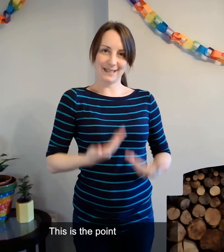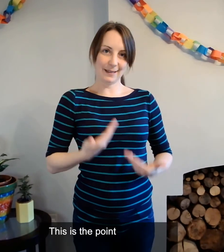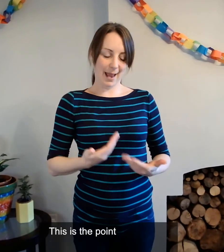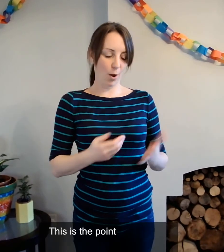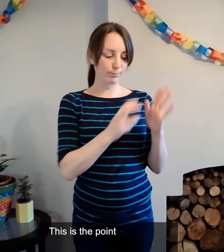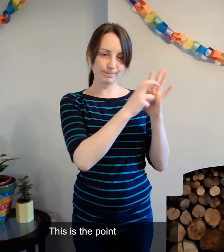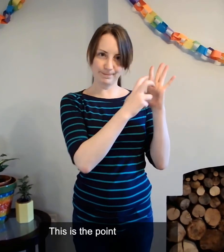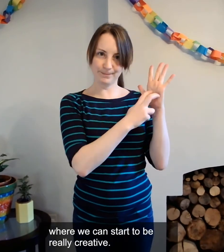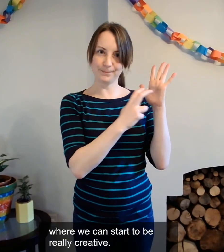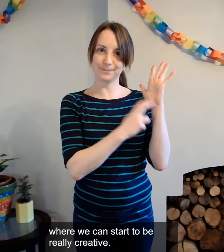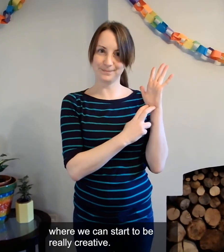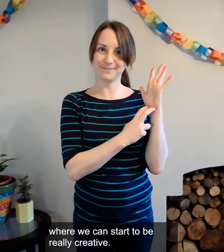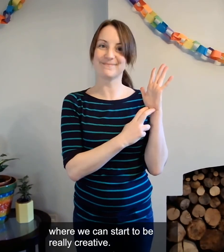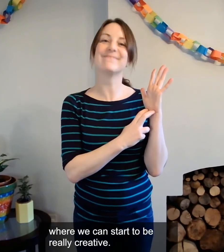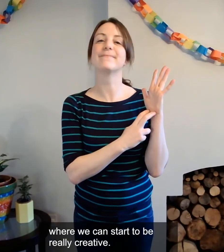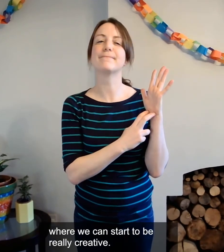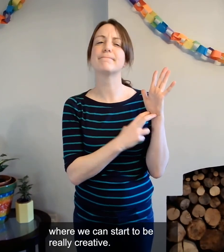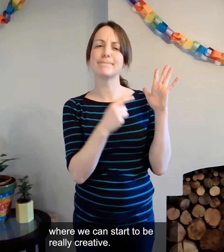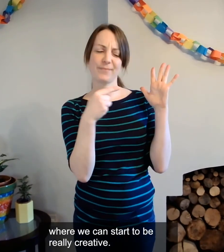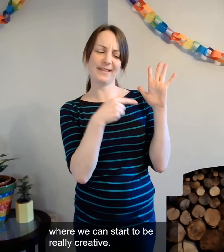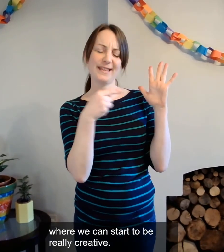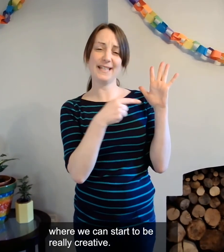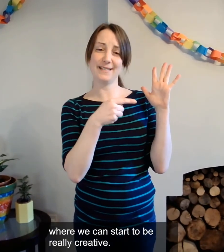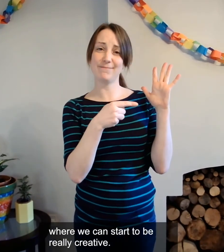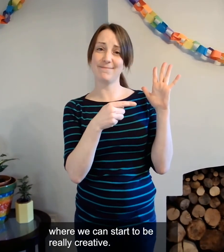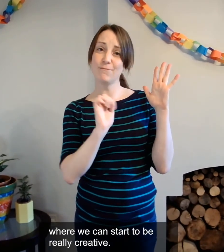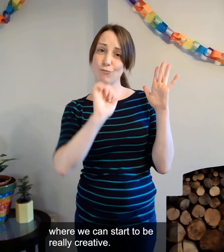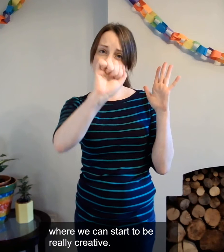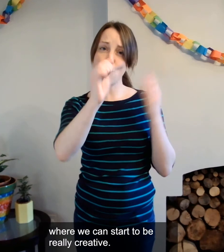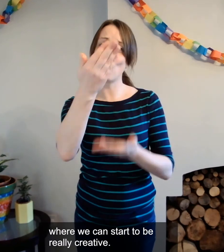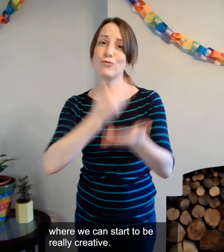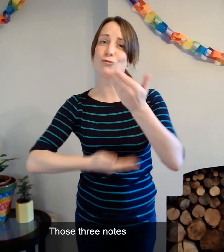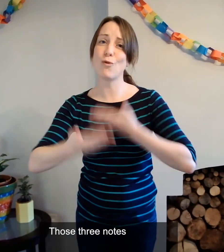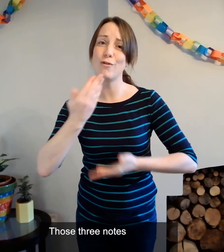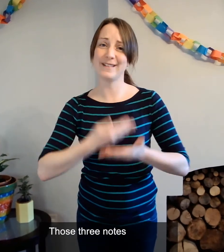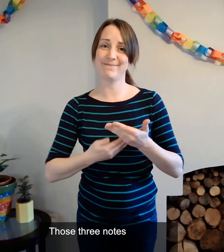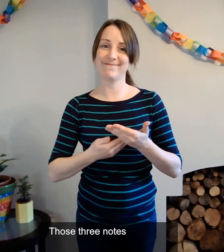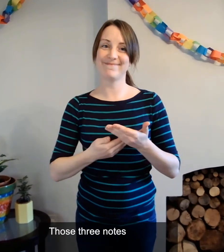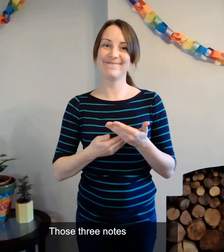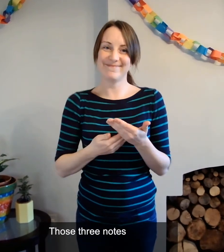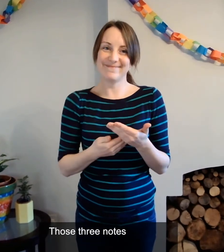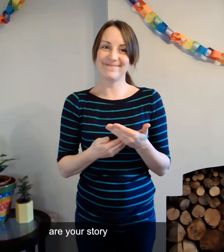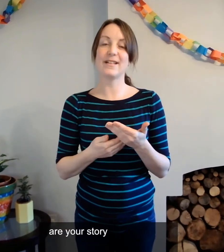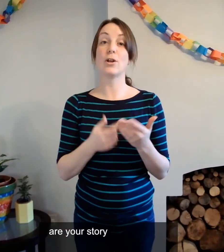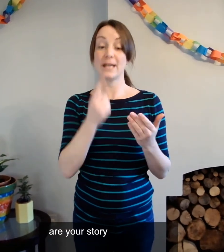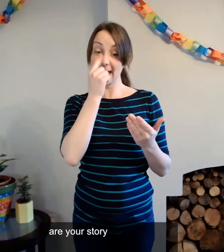This is the point where we can start to be really creative. Those 3 notes are your